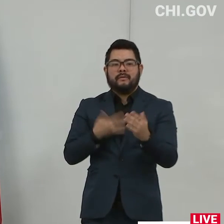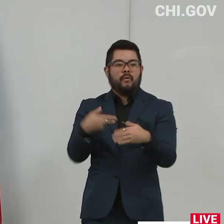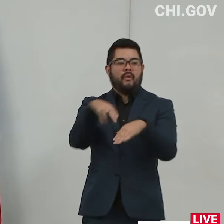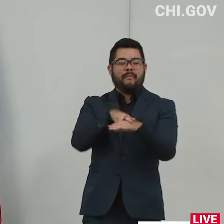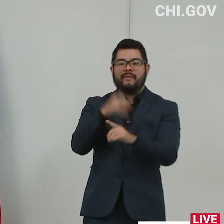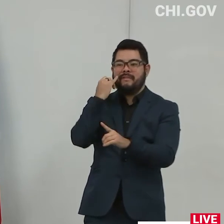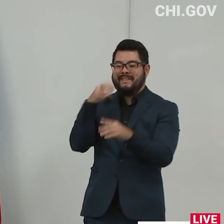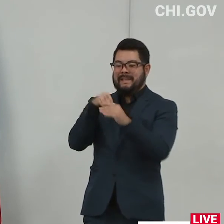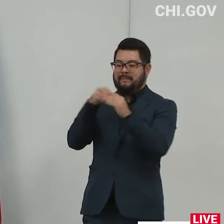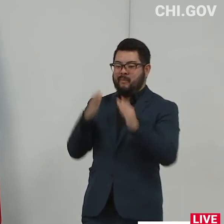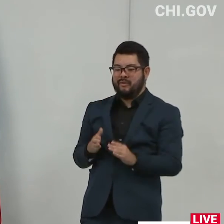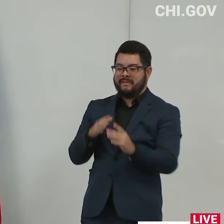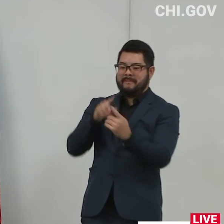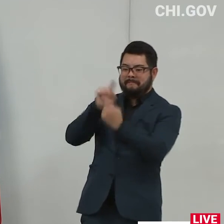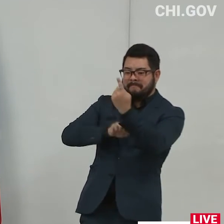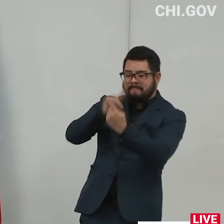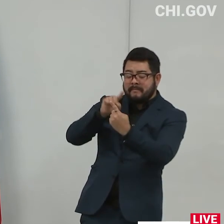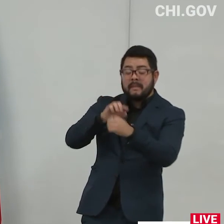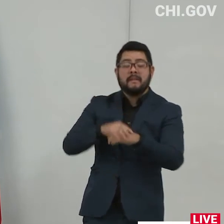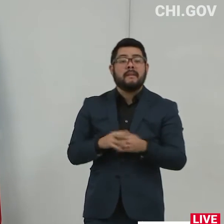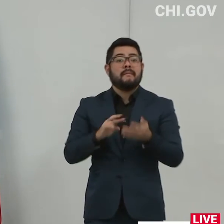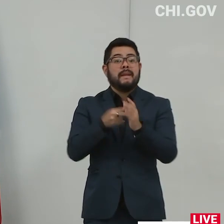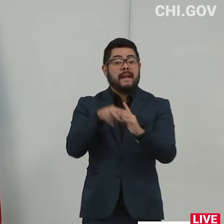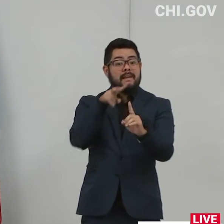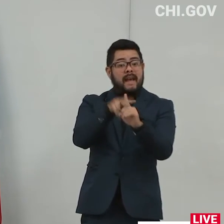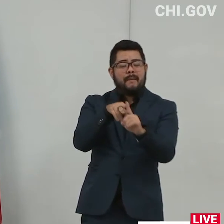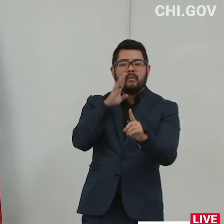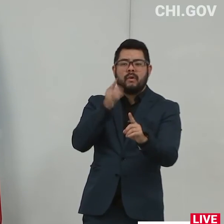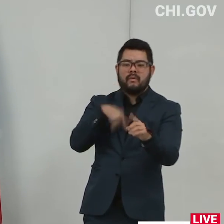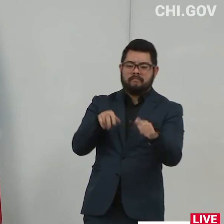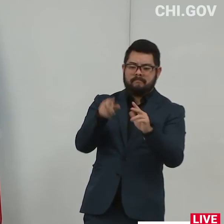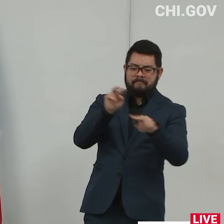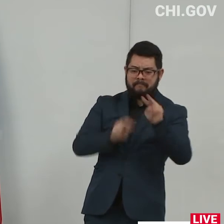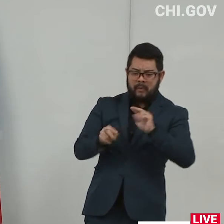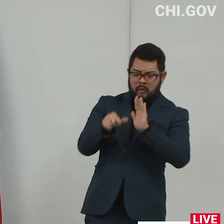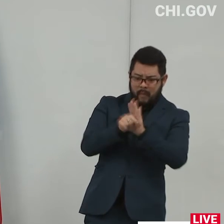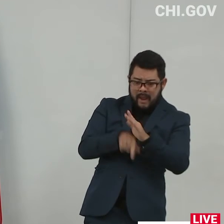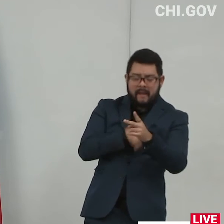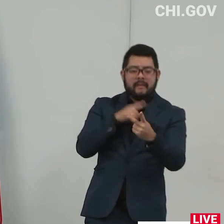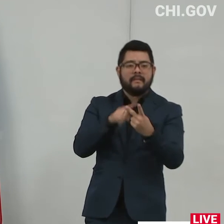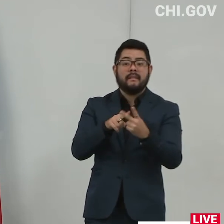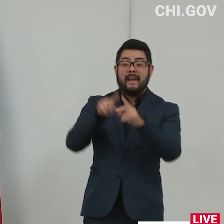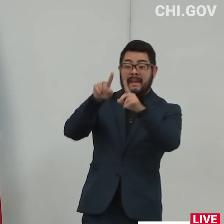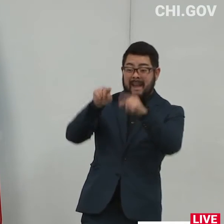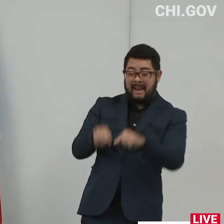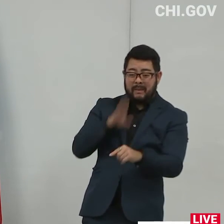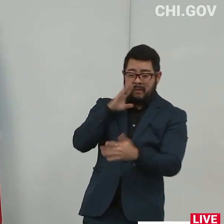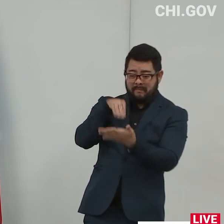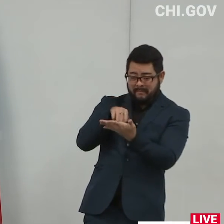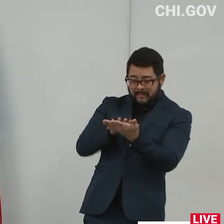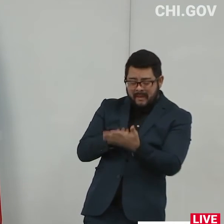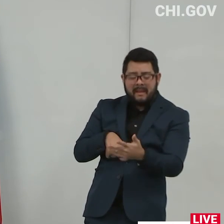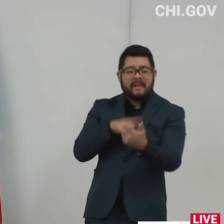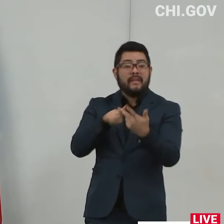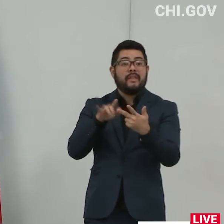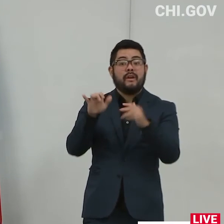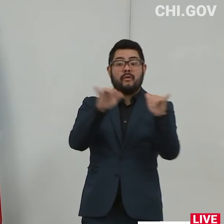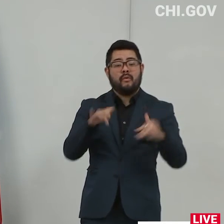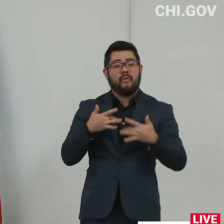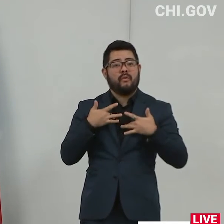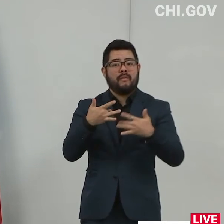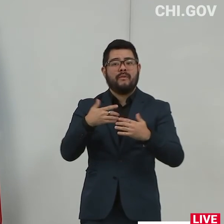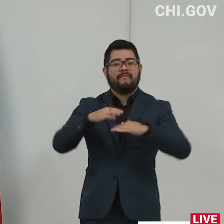experience. Assignments will be graded, attendance will be taken, and students should expect to be held to the same high standards that they